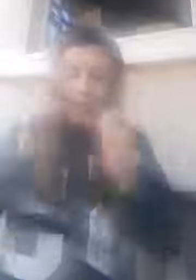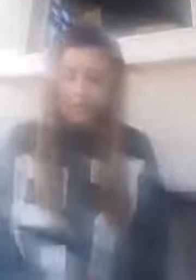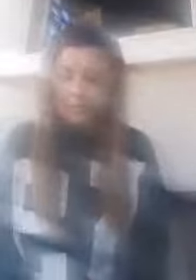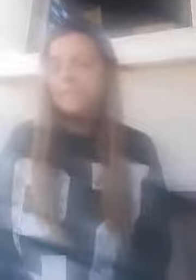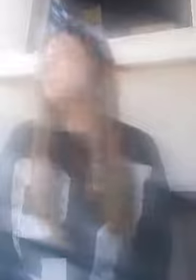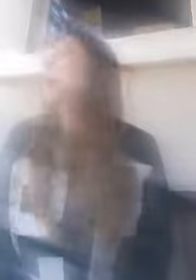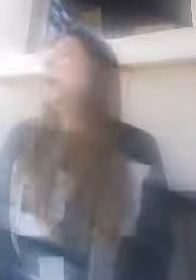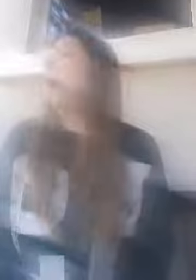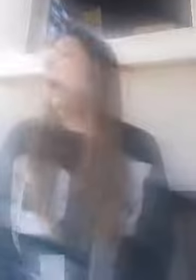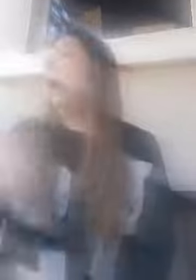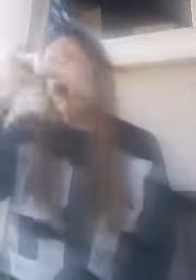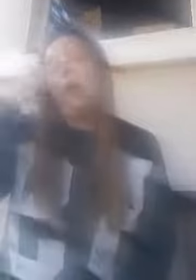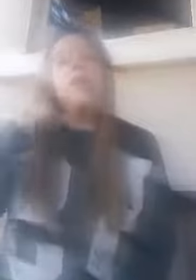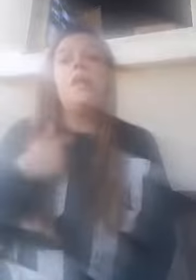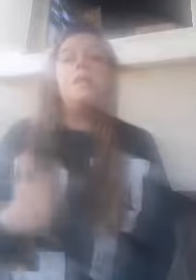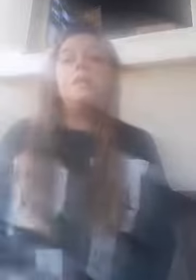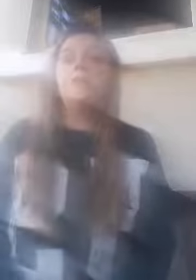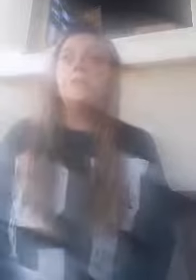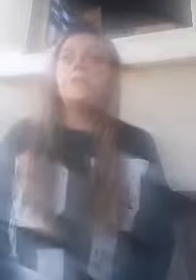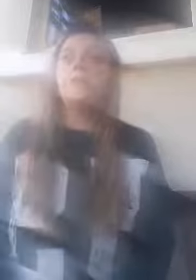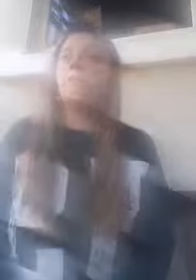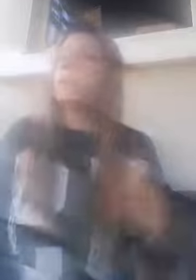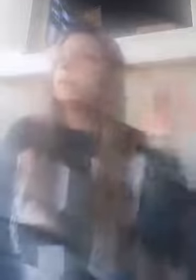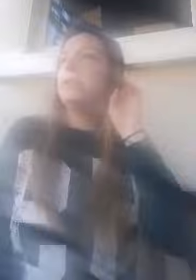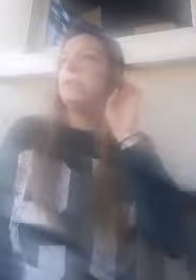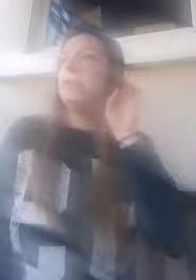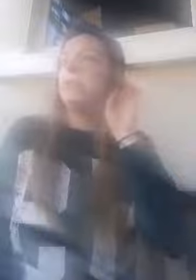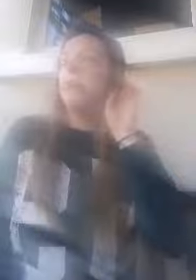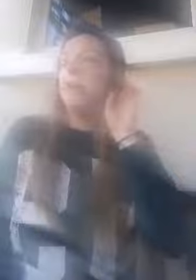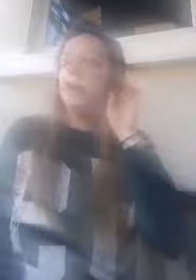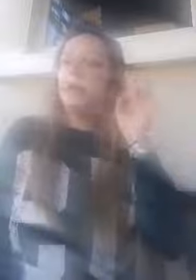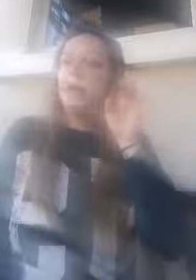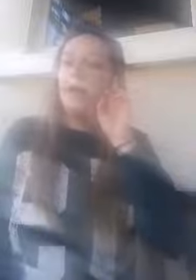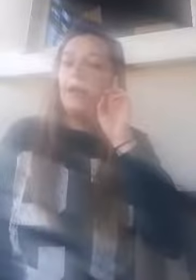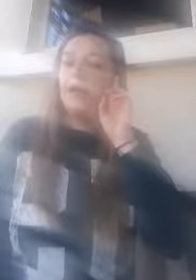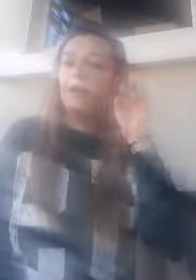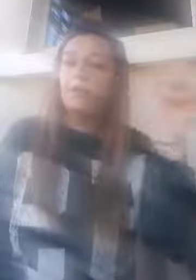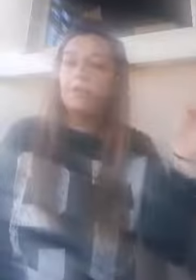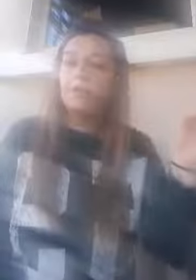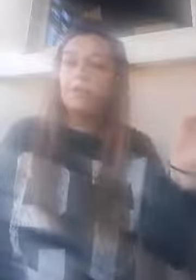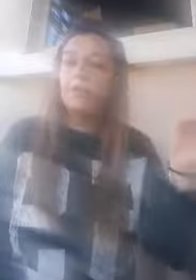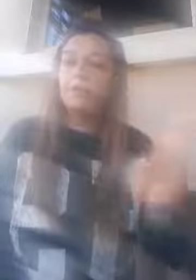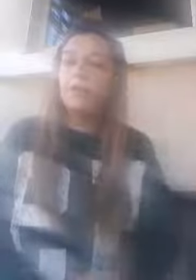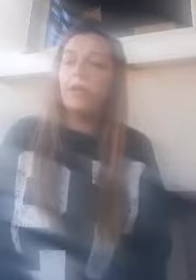-hoo-hoo-hoo-hoo-hoo. Then the three bears listened. They heard snoring.